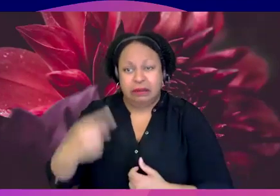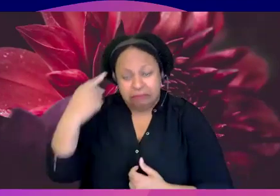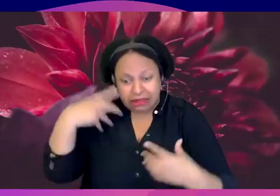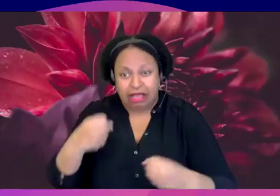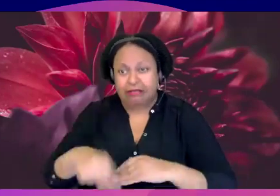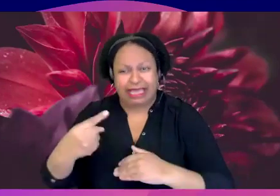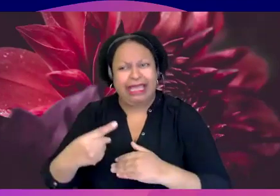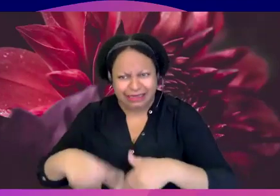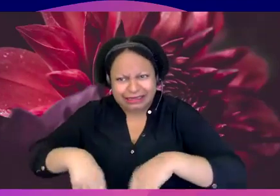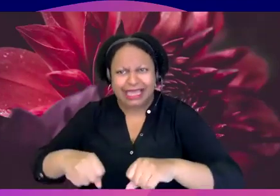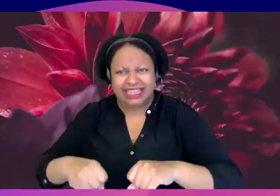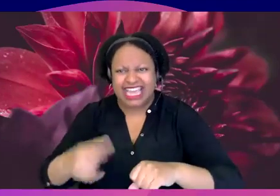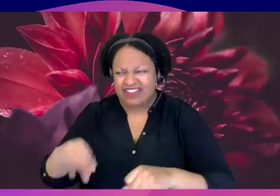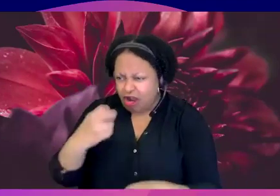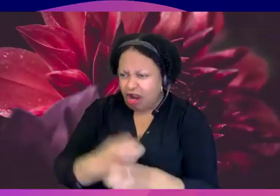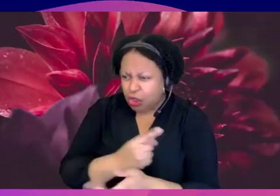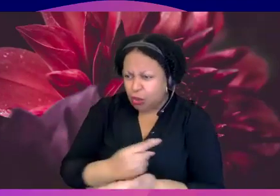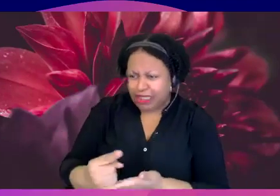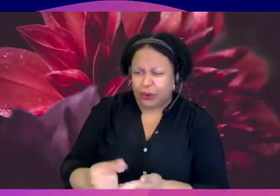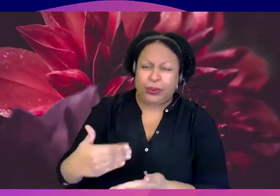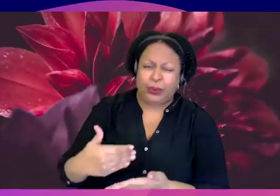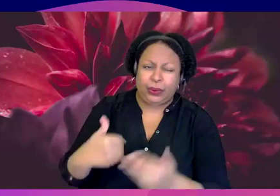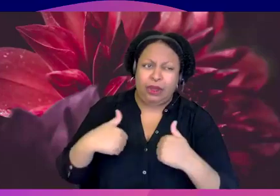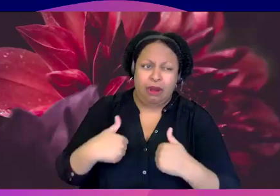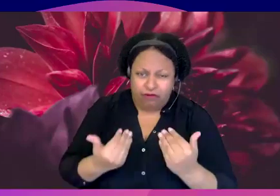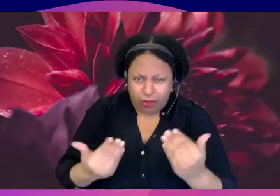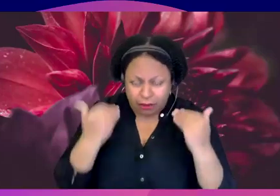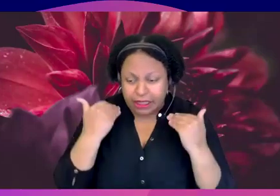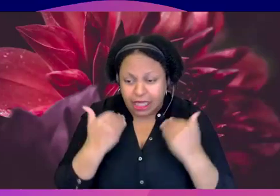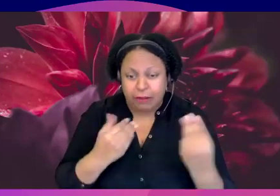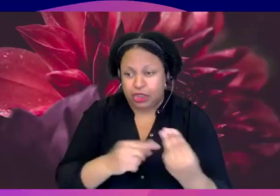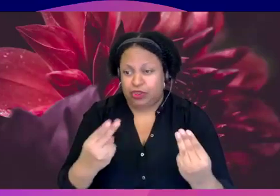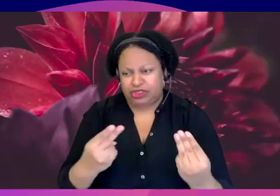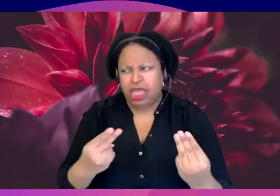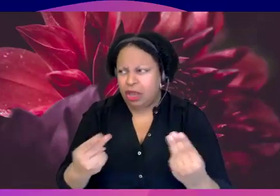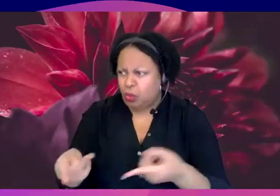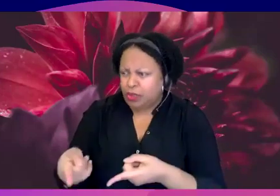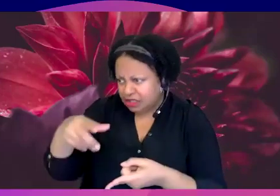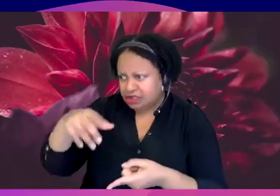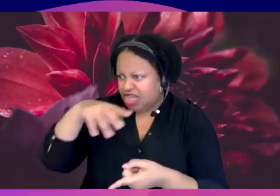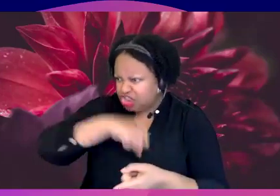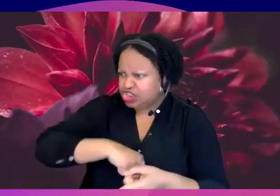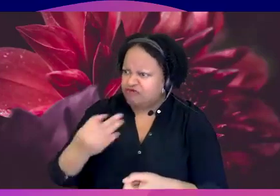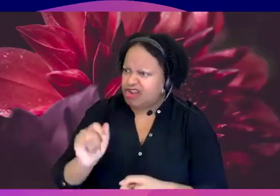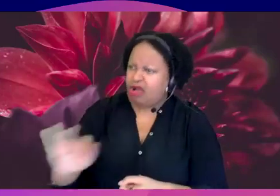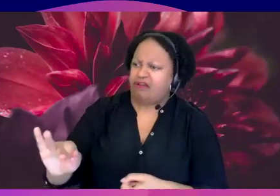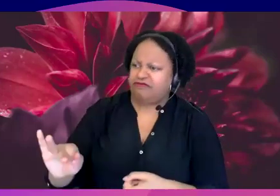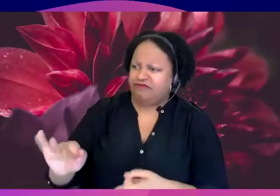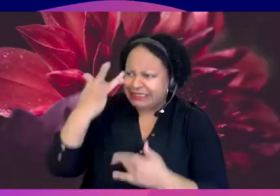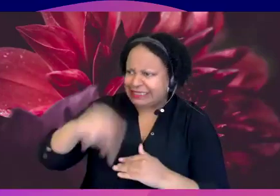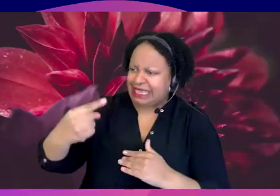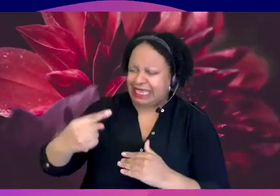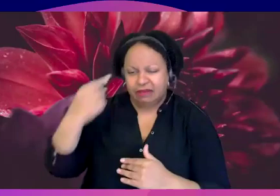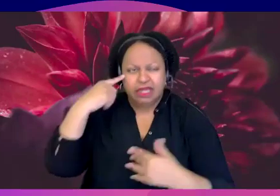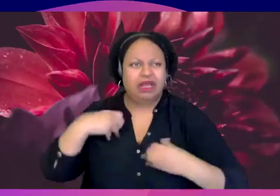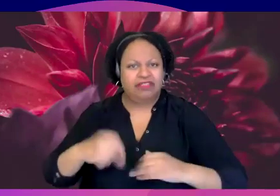we're assuming you're taking the Friday off and using your sick time, and people don't really trust that. It takes a while. So it's not so much